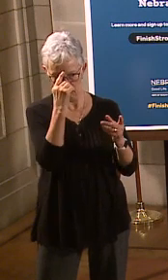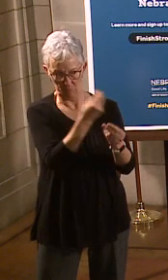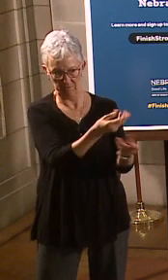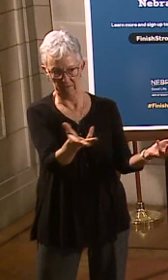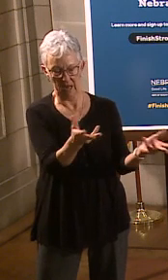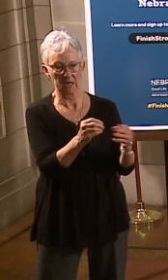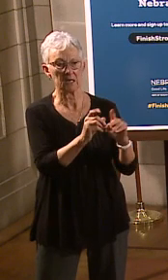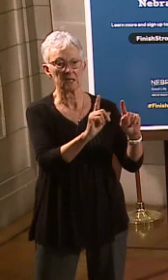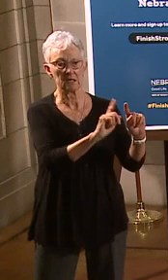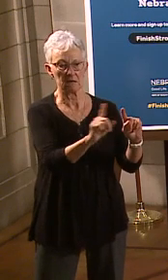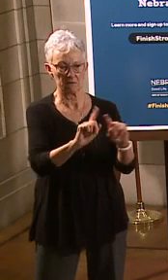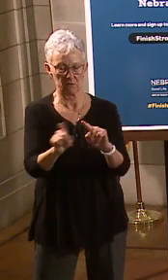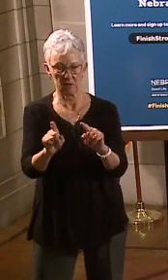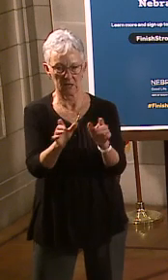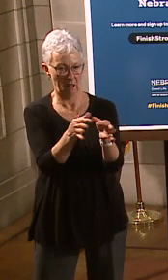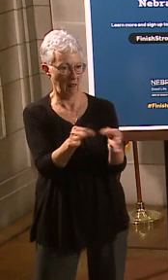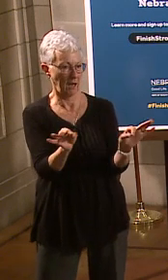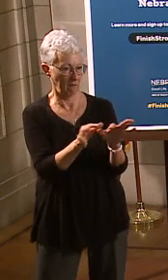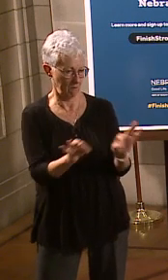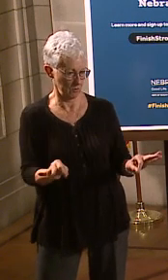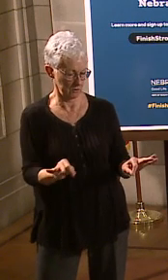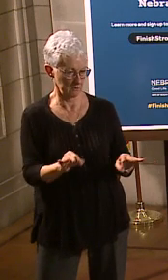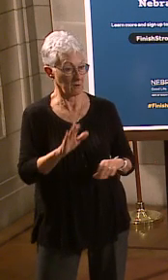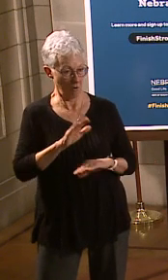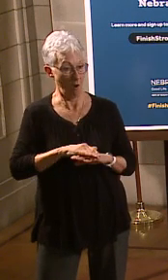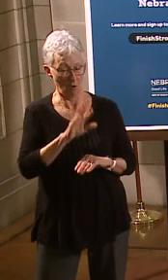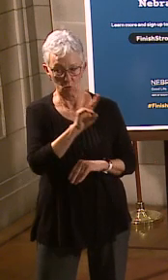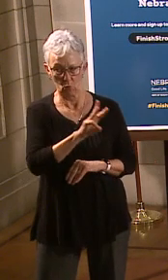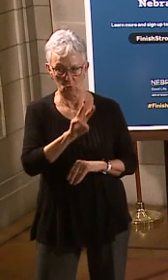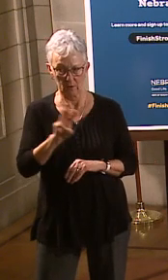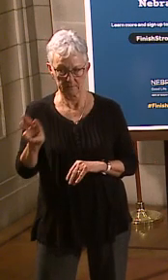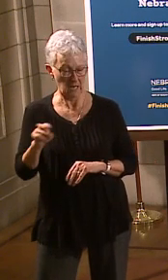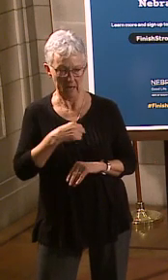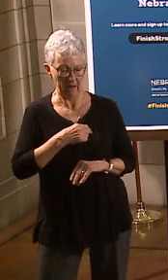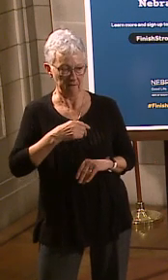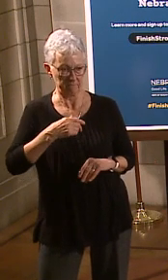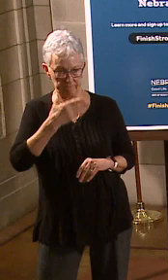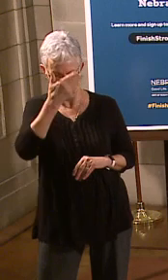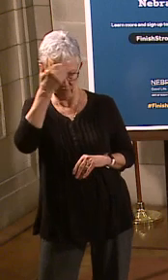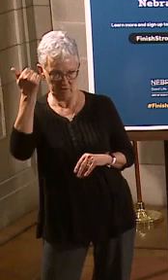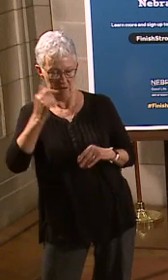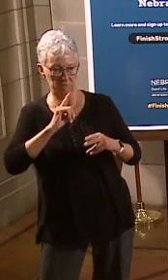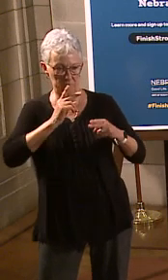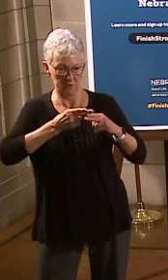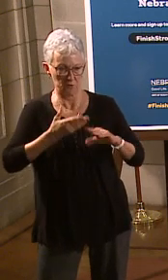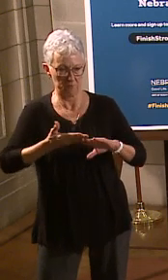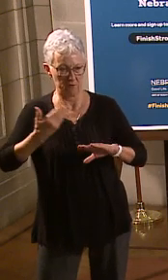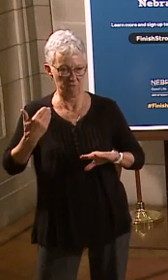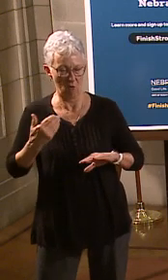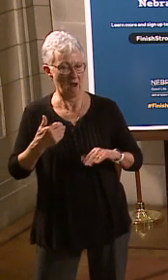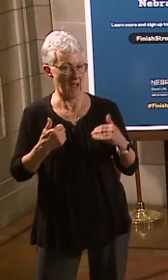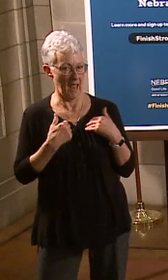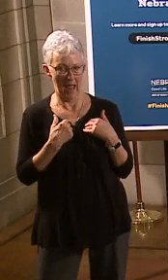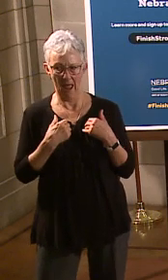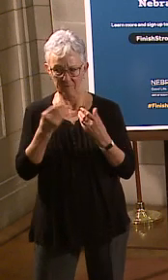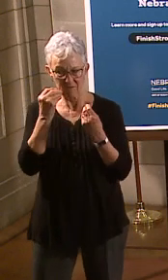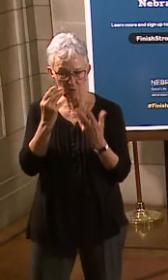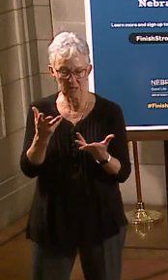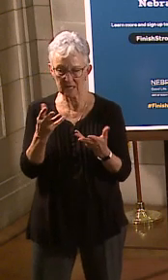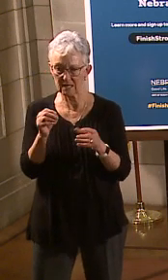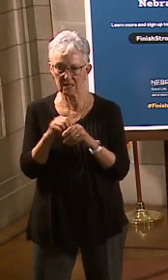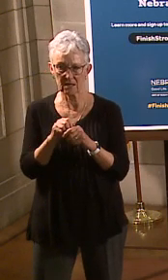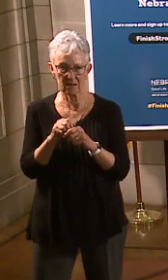to many people. On our website, we also have, and I didn't mention this earlier, we have information in various languages. We